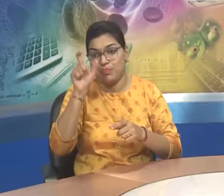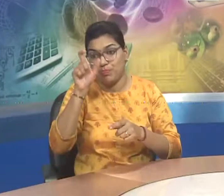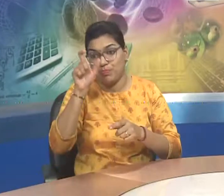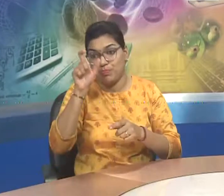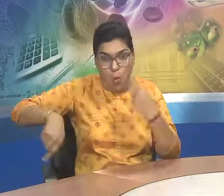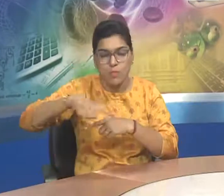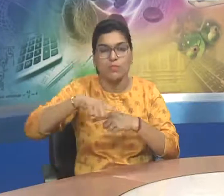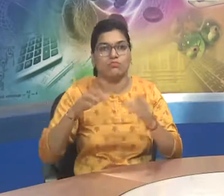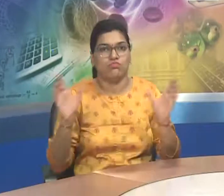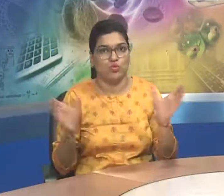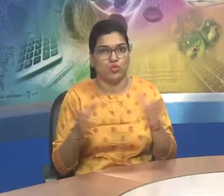township,